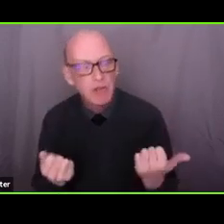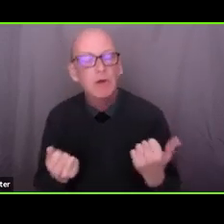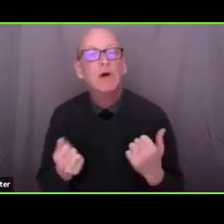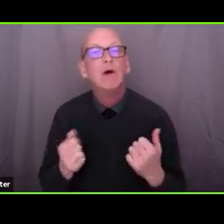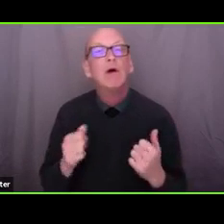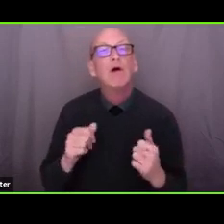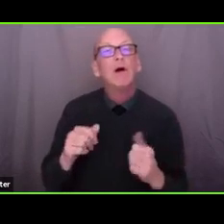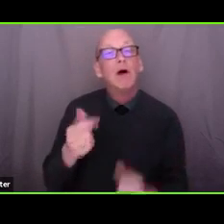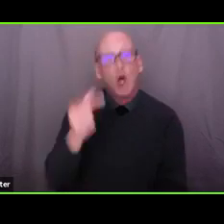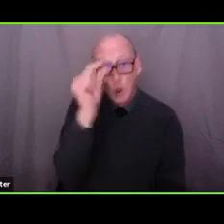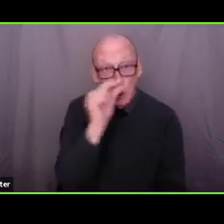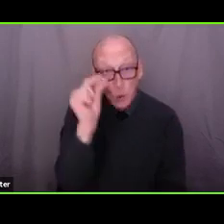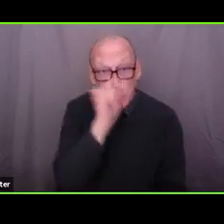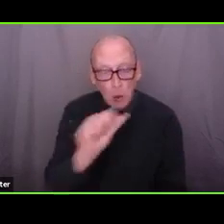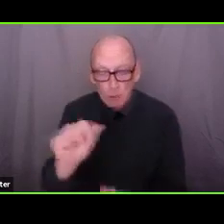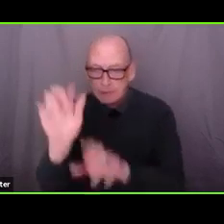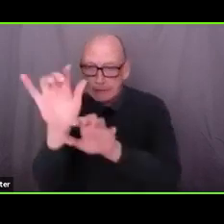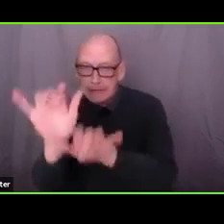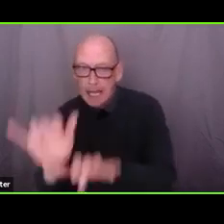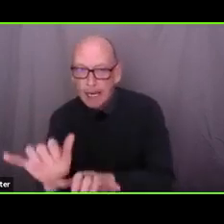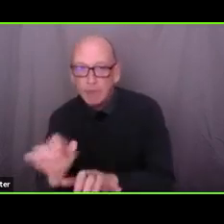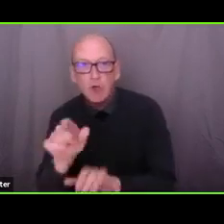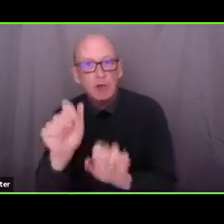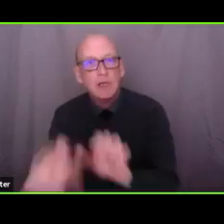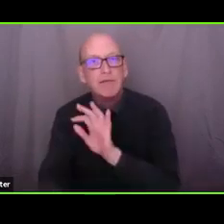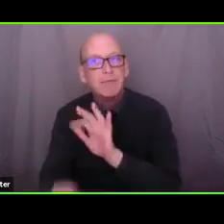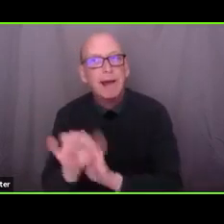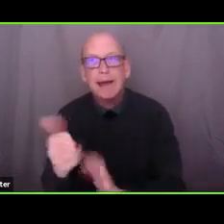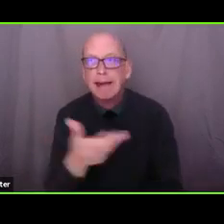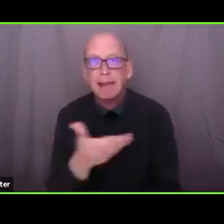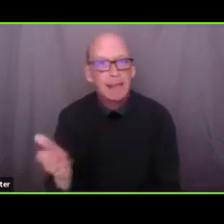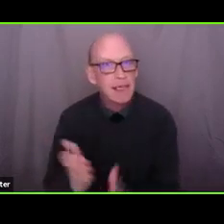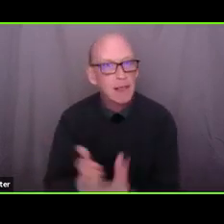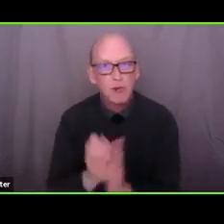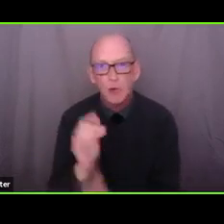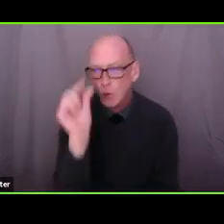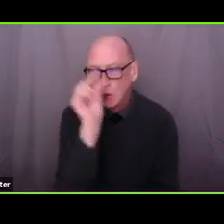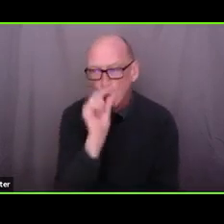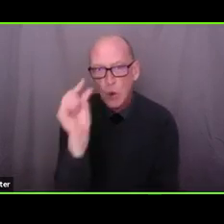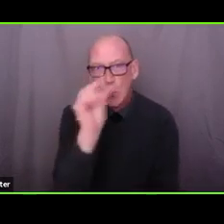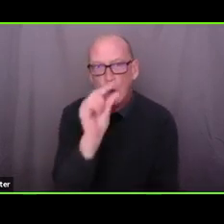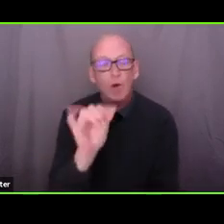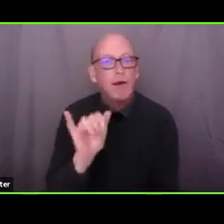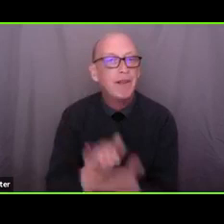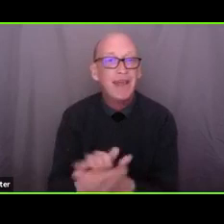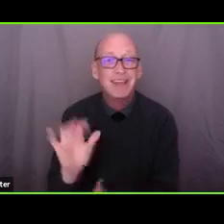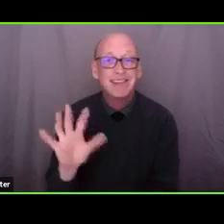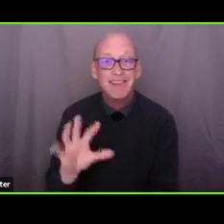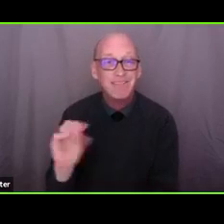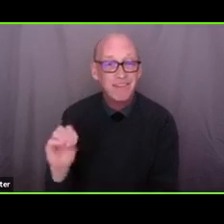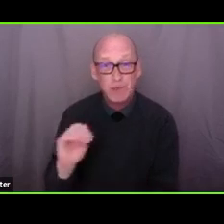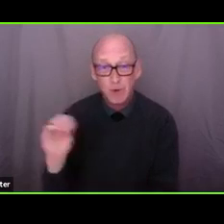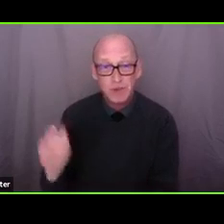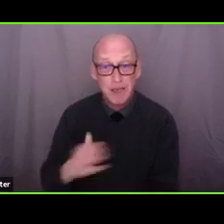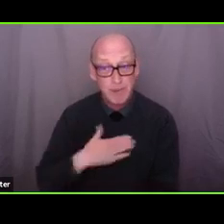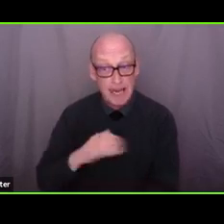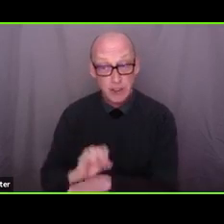Google. Honestly, it's amazing what you can find through Google. I tell people as a social worker, that's like 50% of what my job is. I'm really